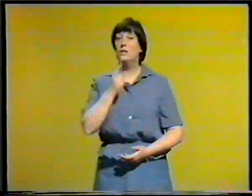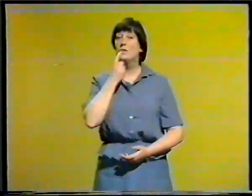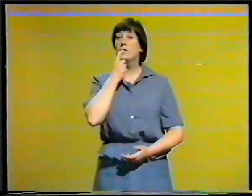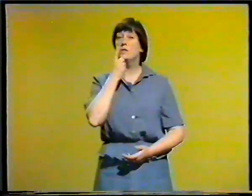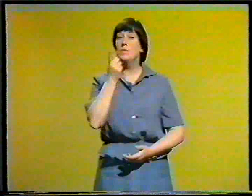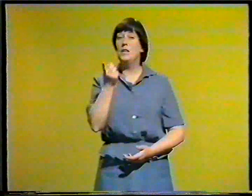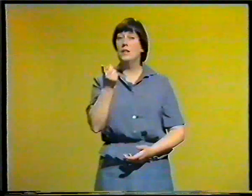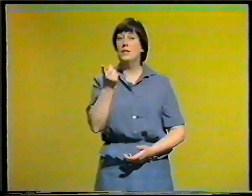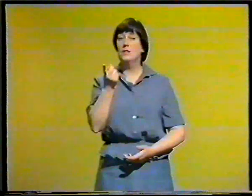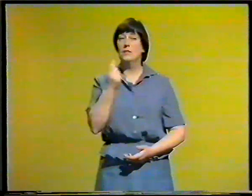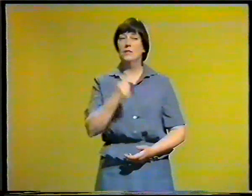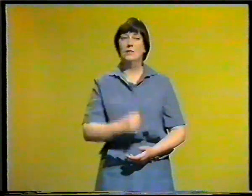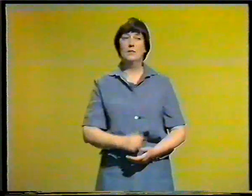To speak.